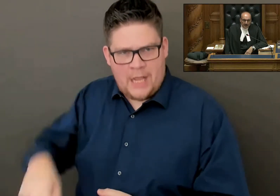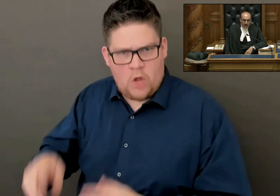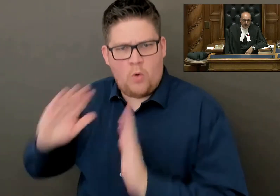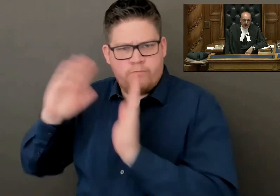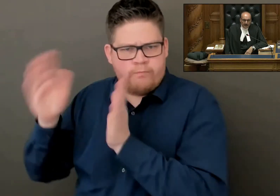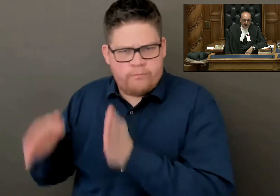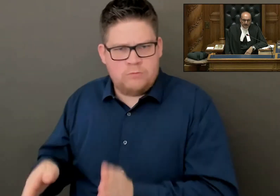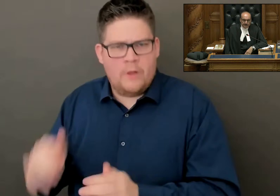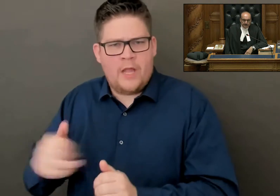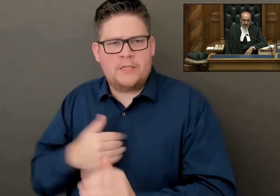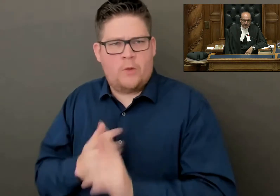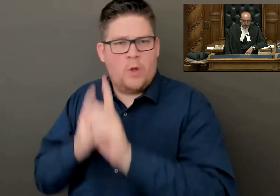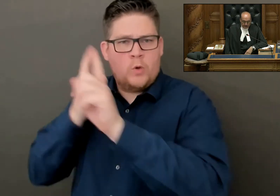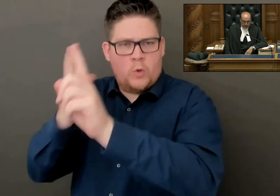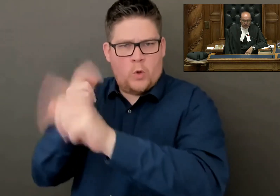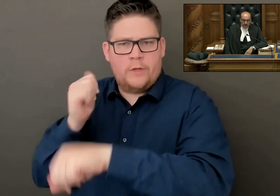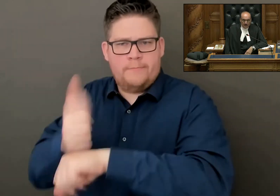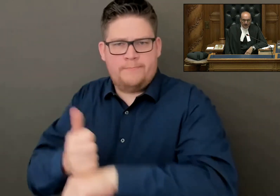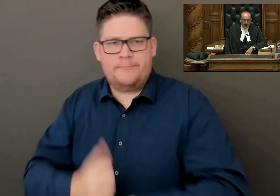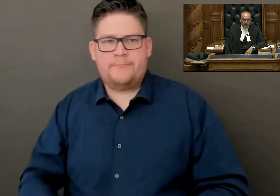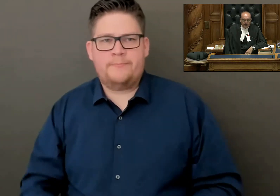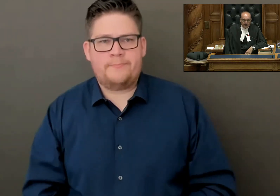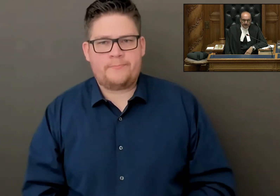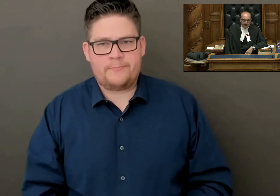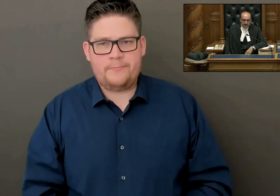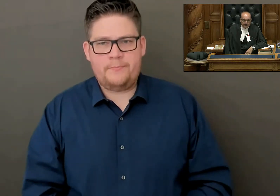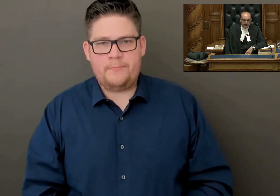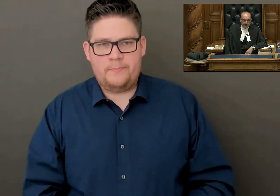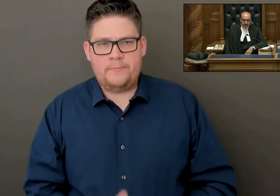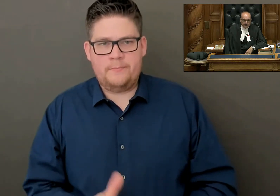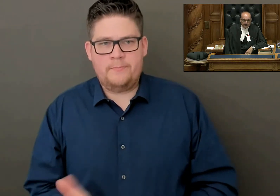Member supplemental. Member.